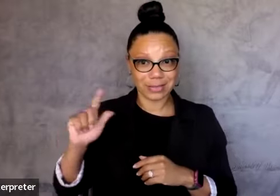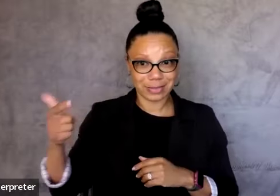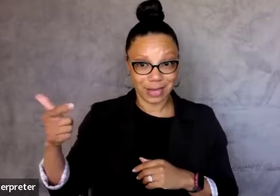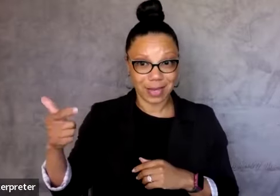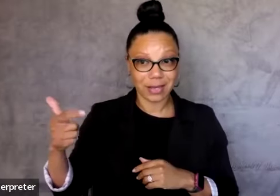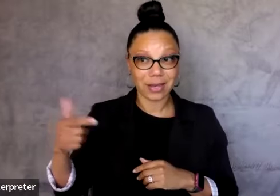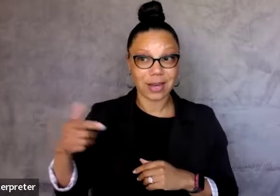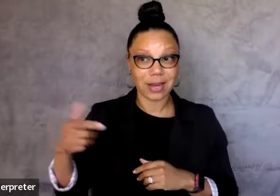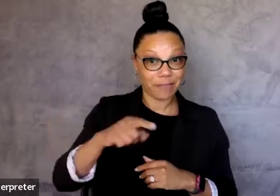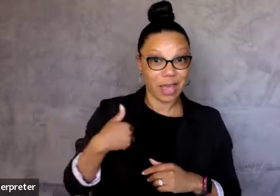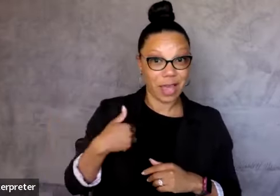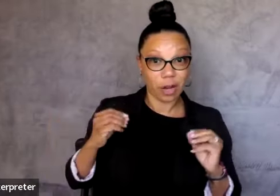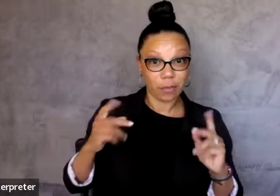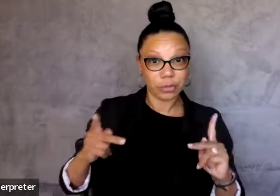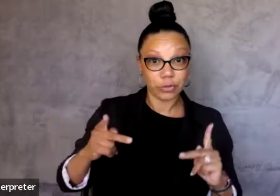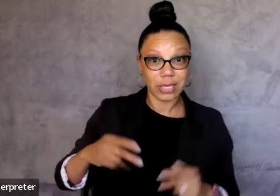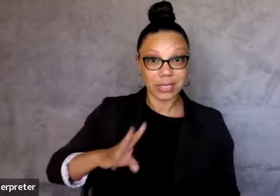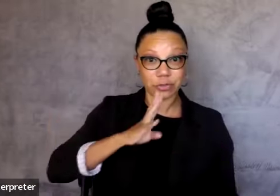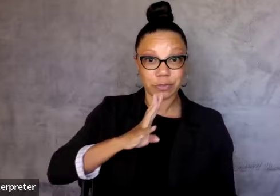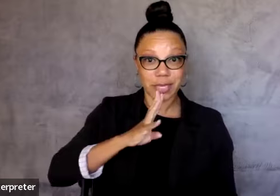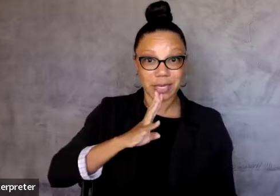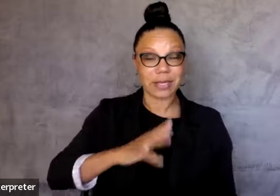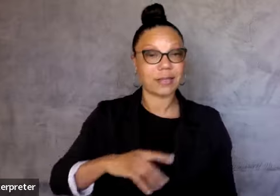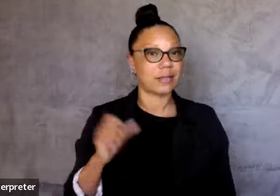yet? Yes. Okay.